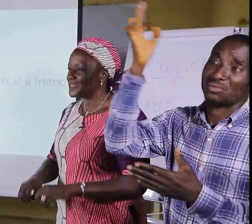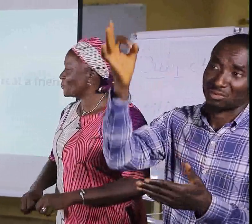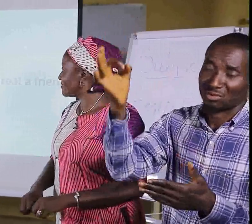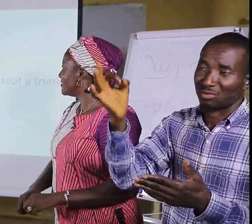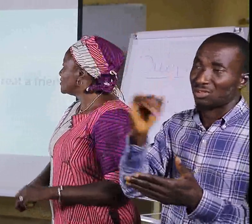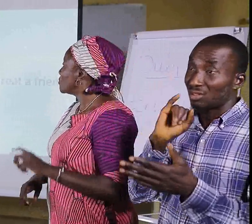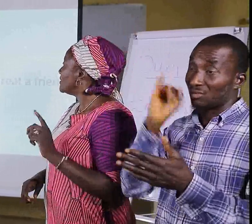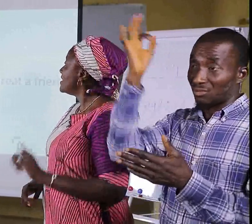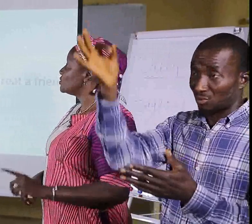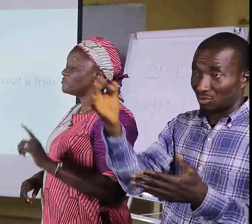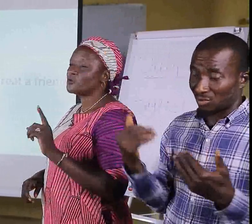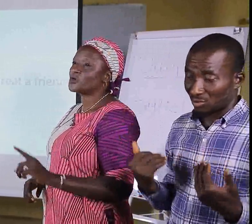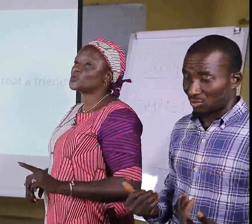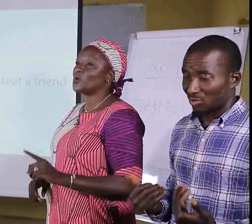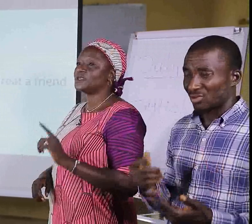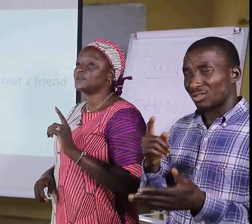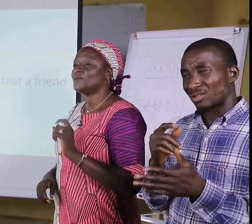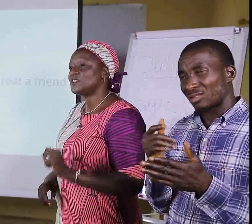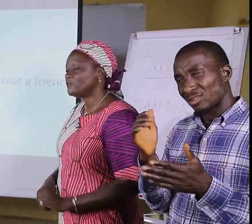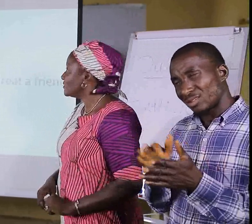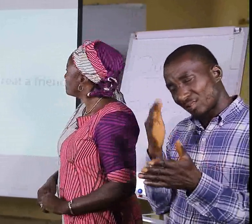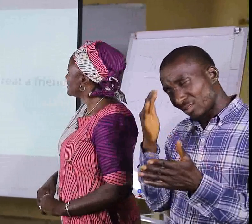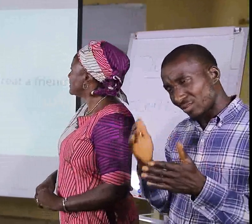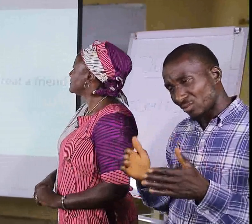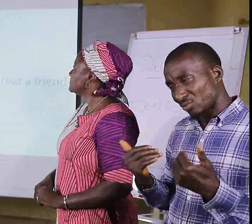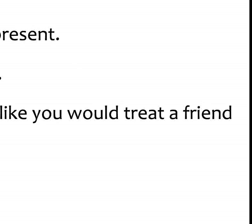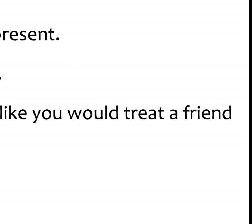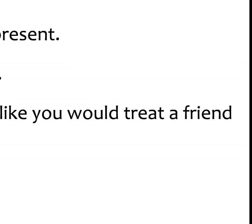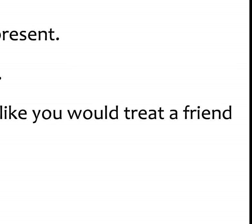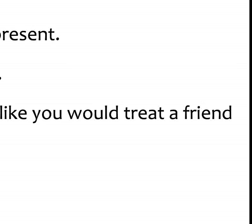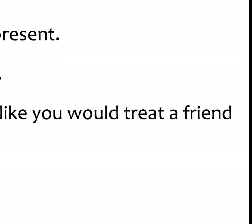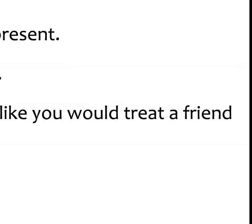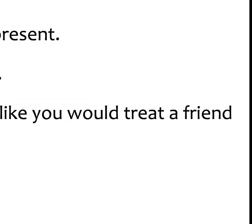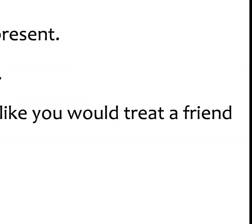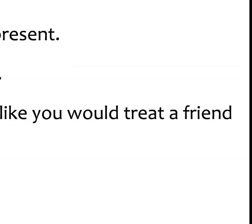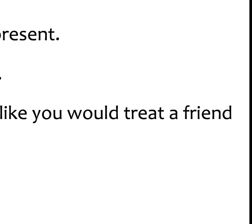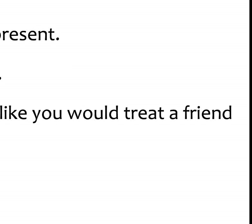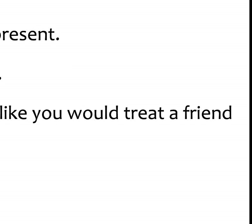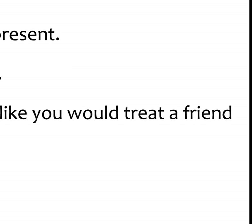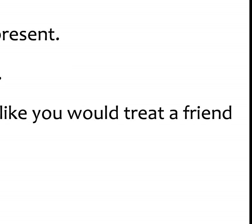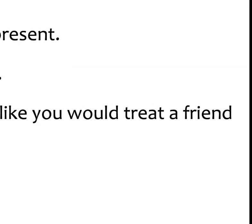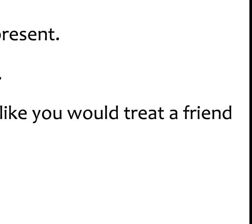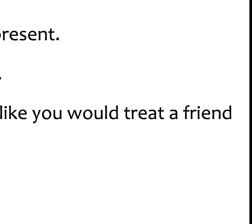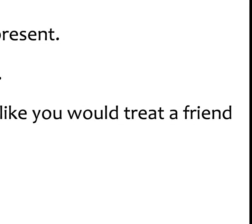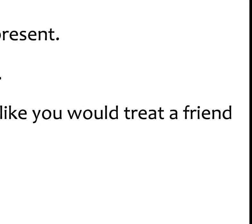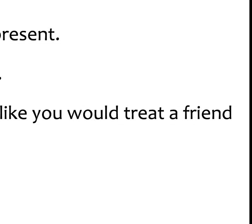we are dealing with. So learn to focus on the present. Then think deep.